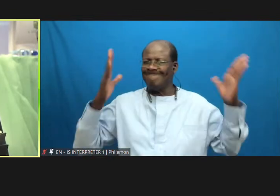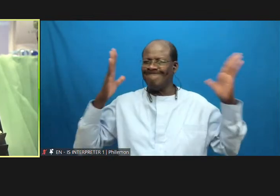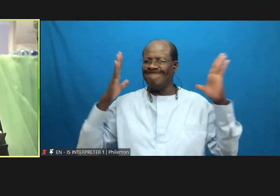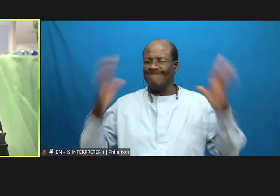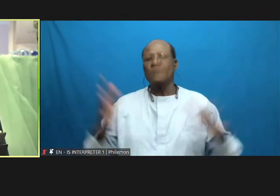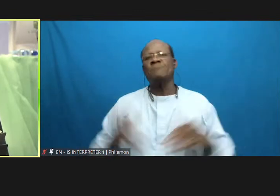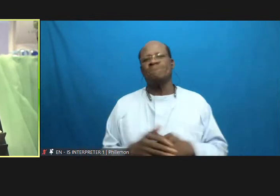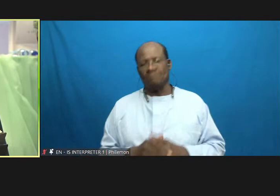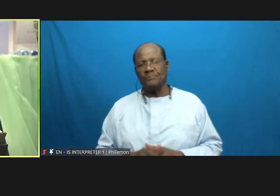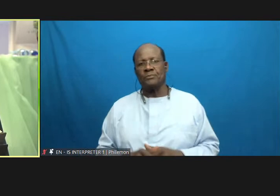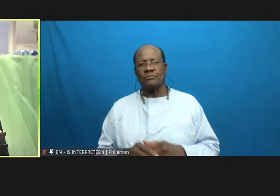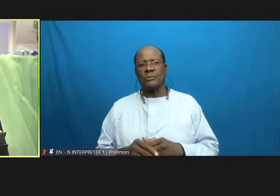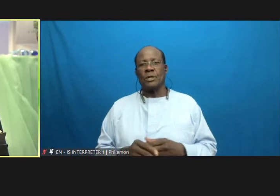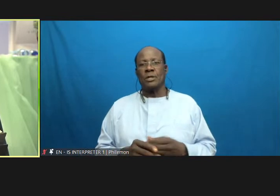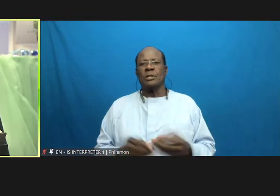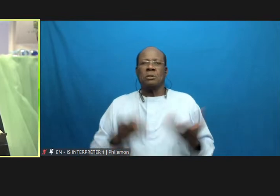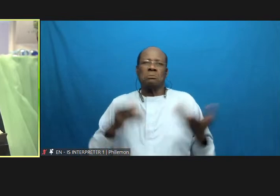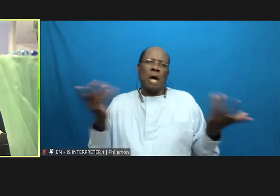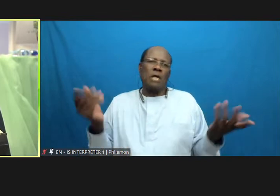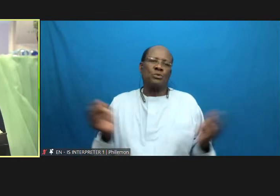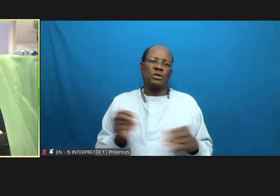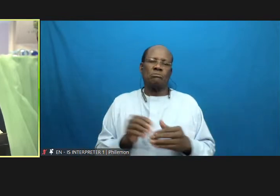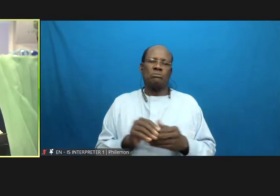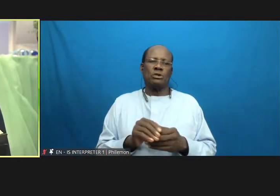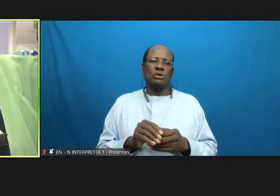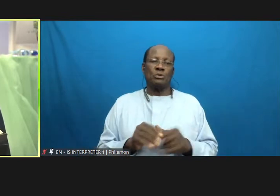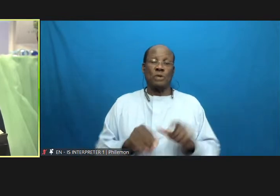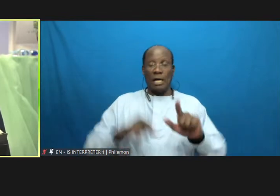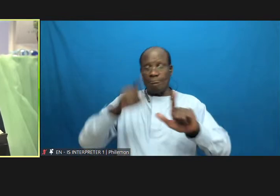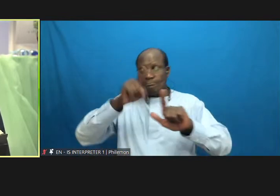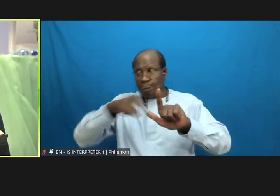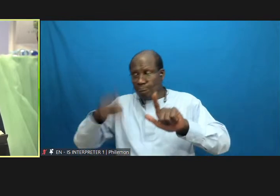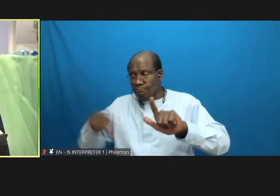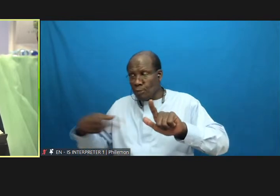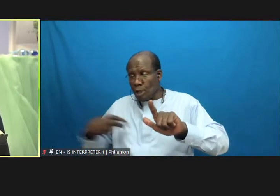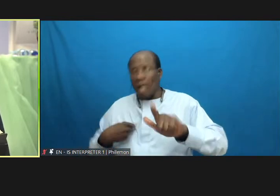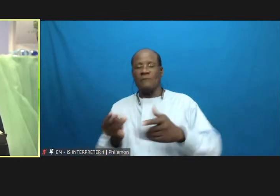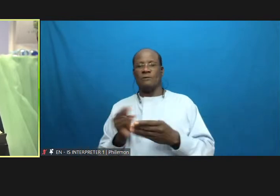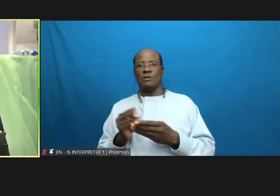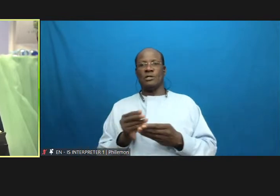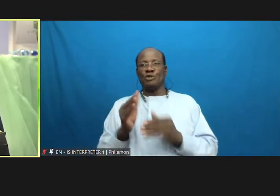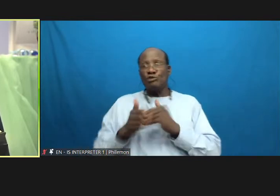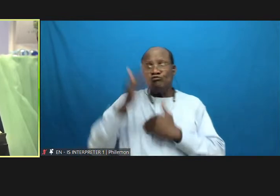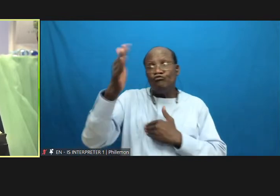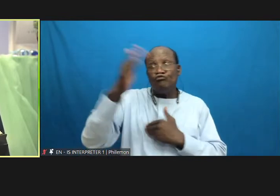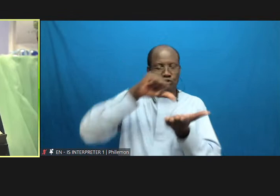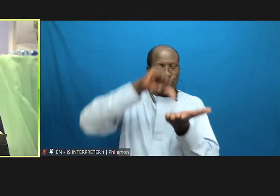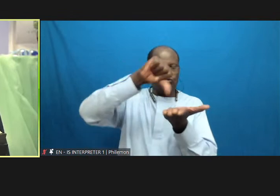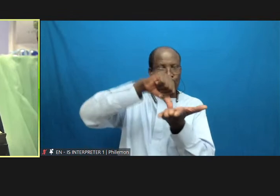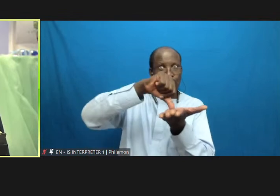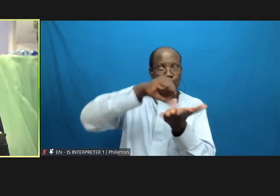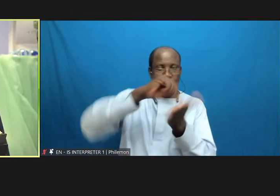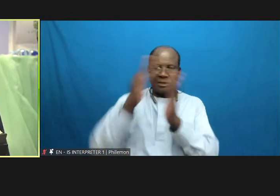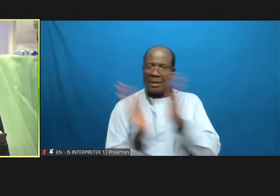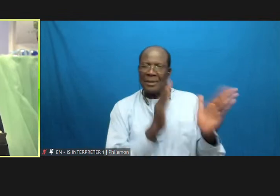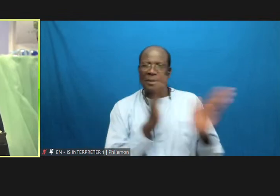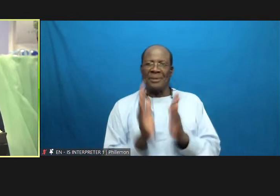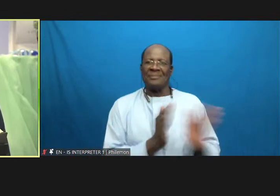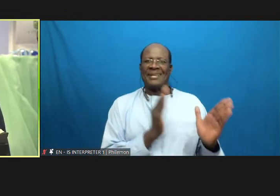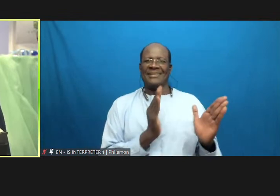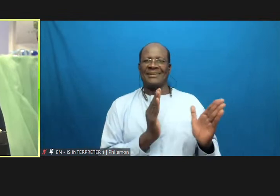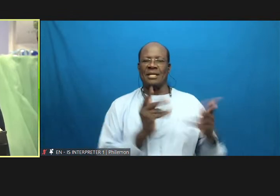for planning and the deployment of early warning systems. And I think we can look at this as well in the context of broader